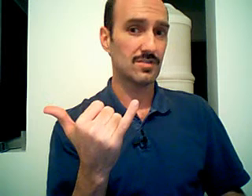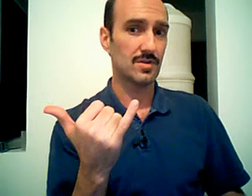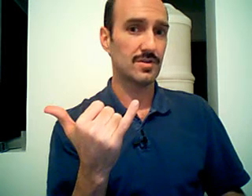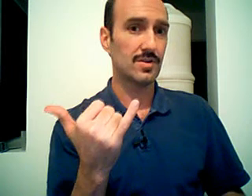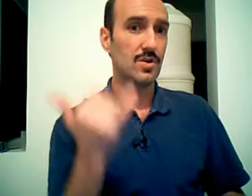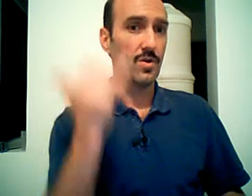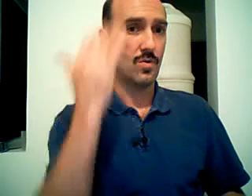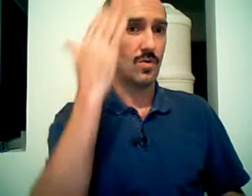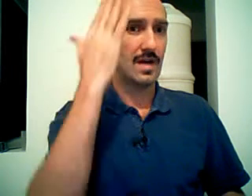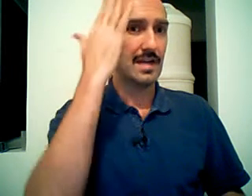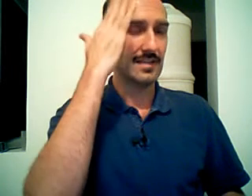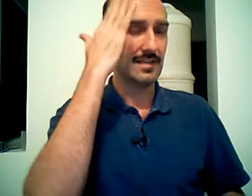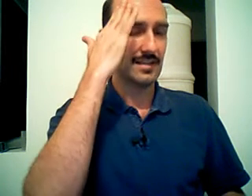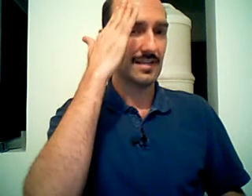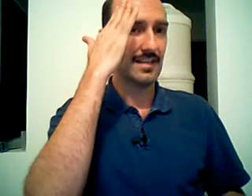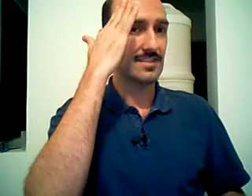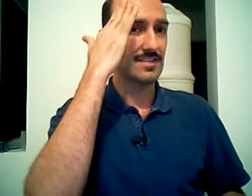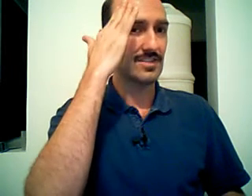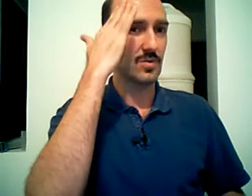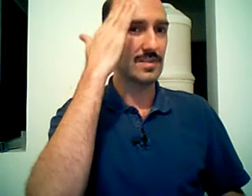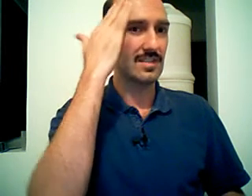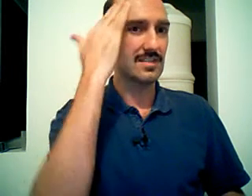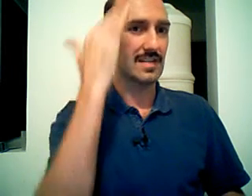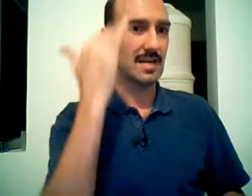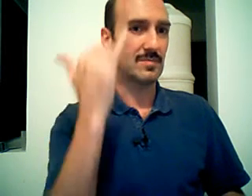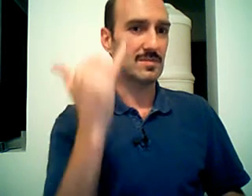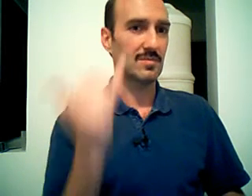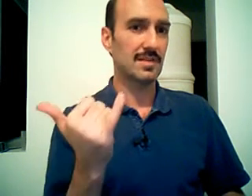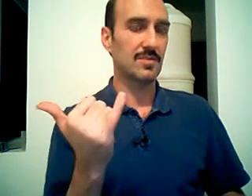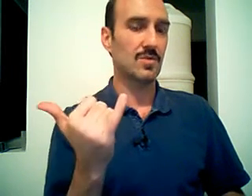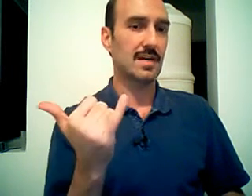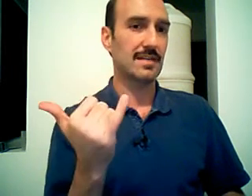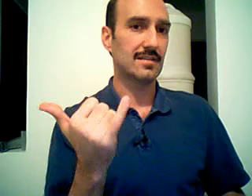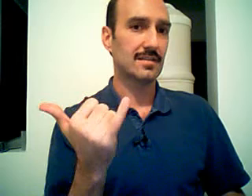word why. And that's just a coincidence that it happens to be the letter Y.